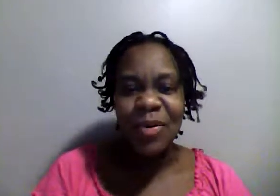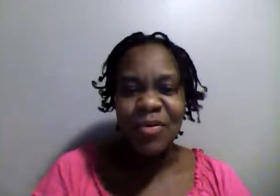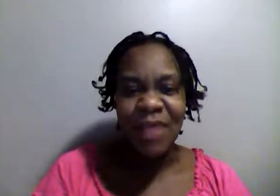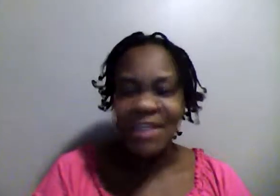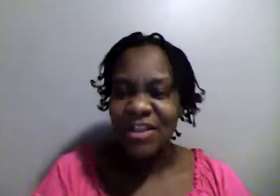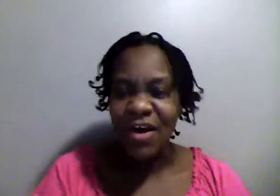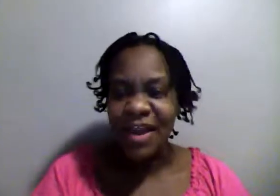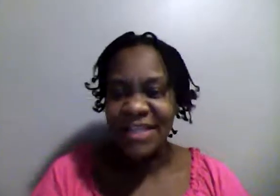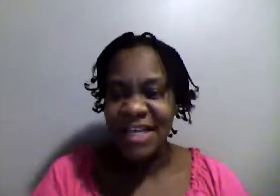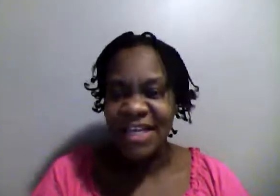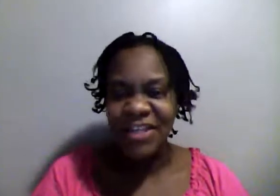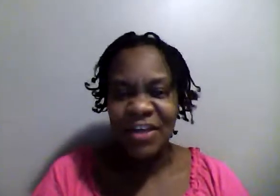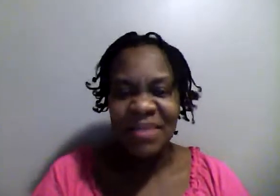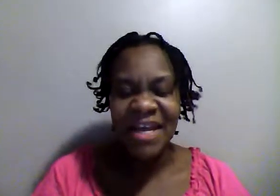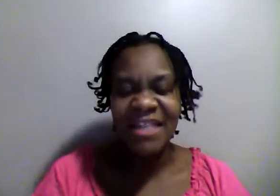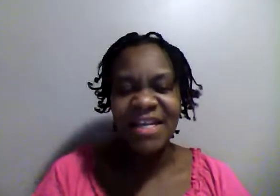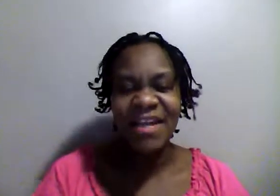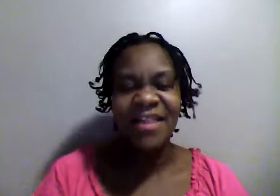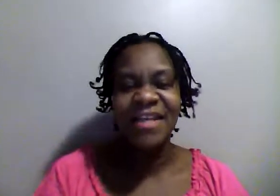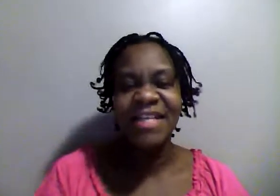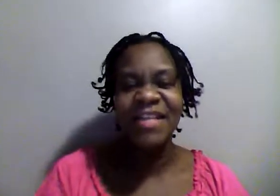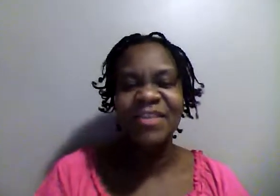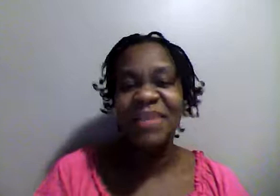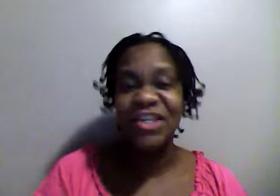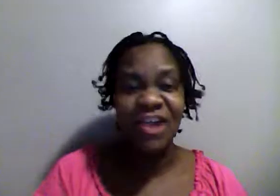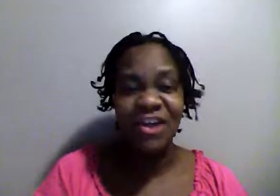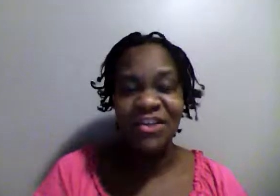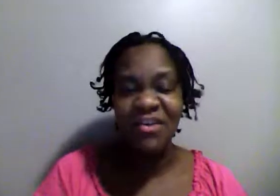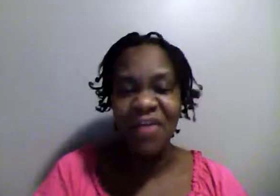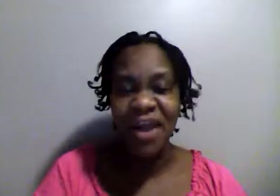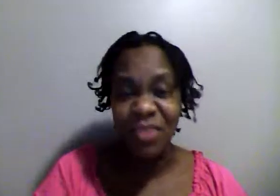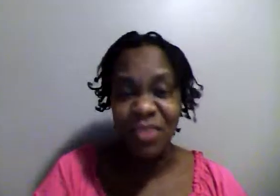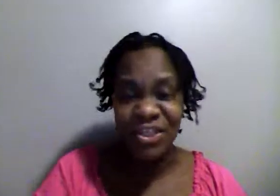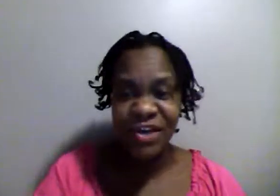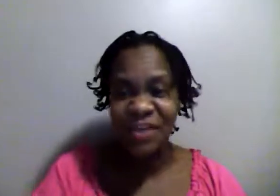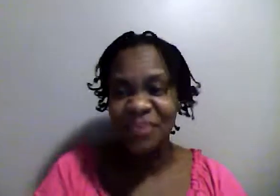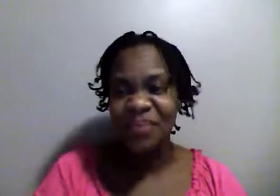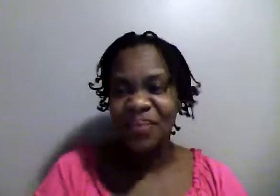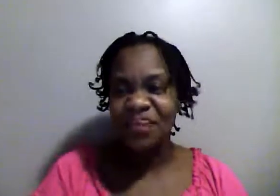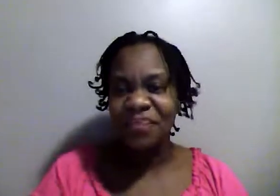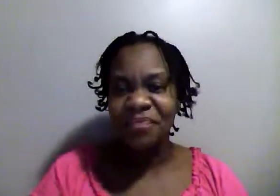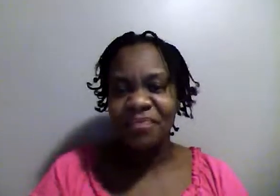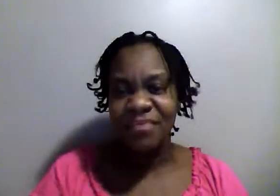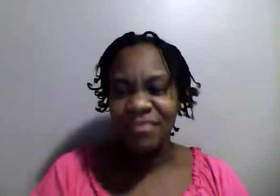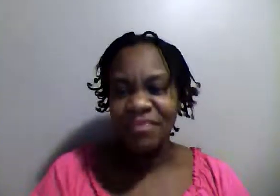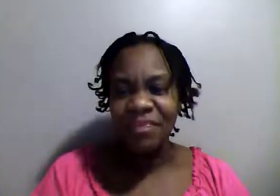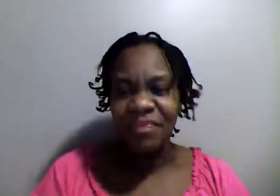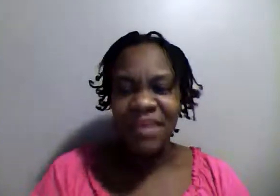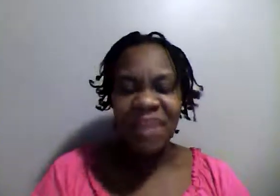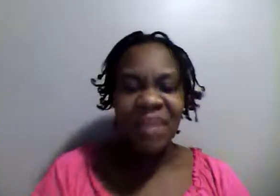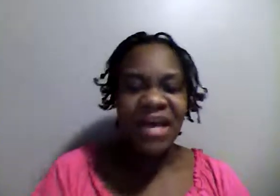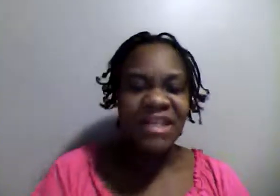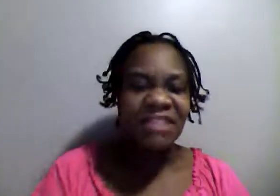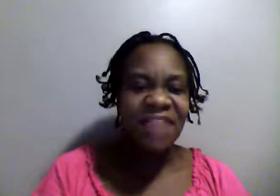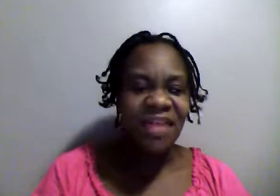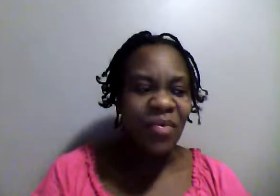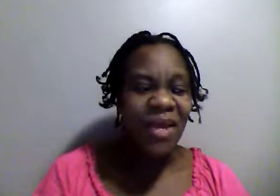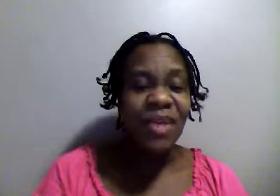as tall as indeterminate. They tend to be shorter and bushier. And because of that, the way you go